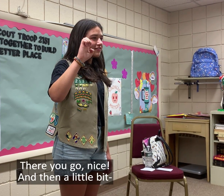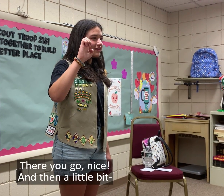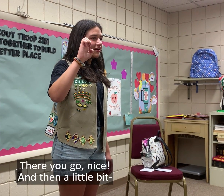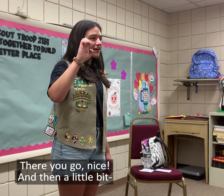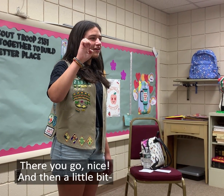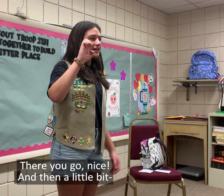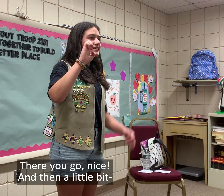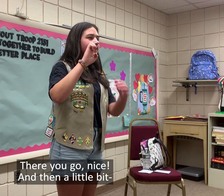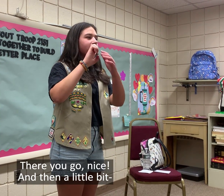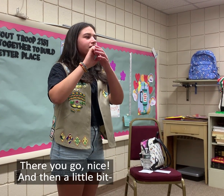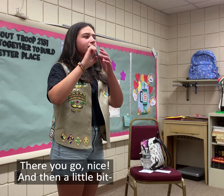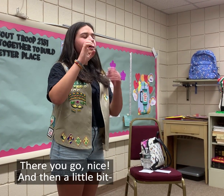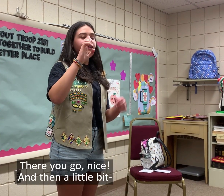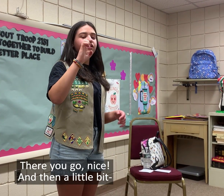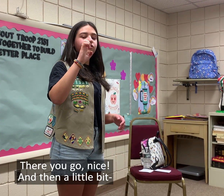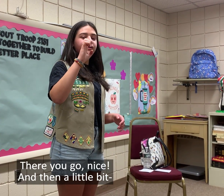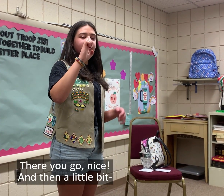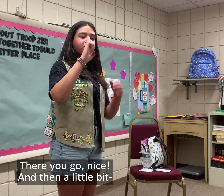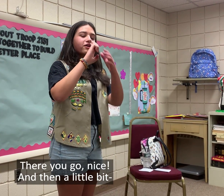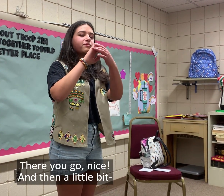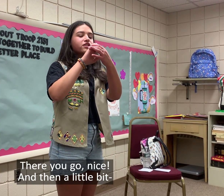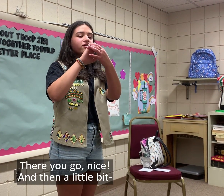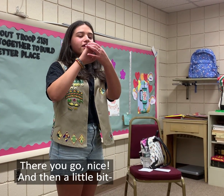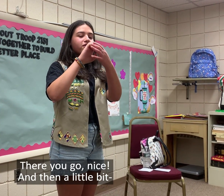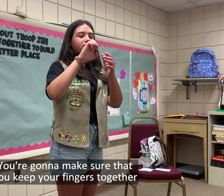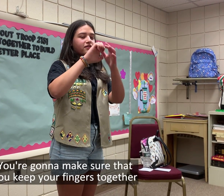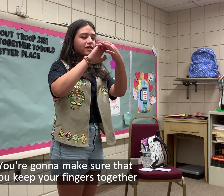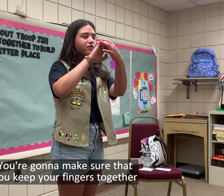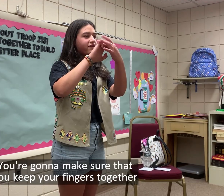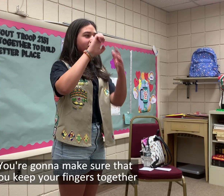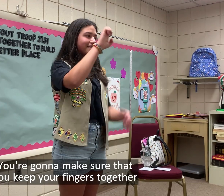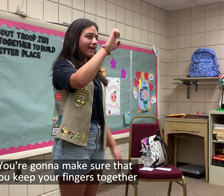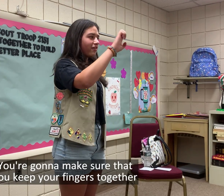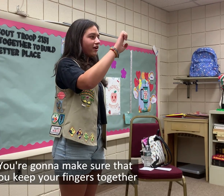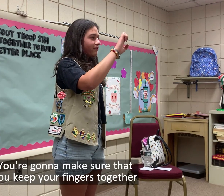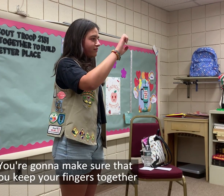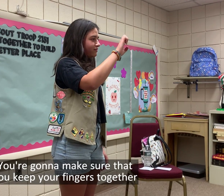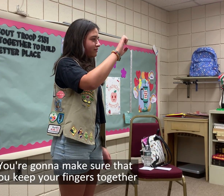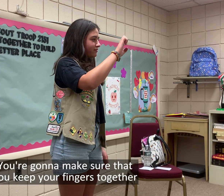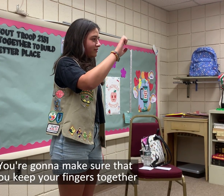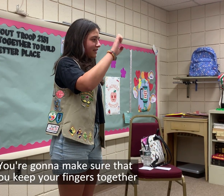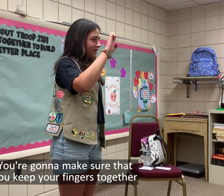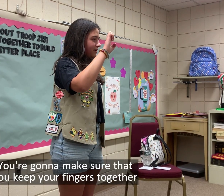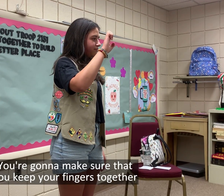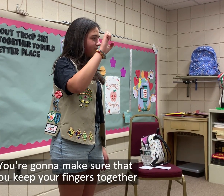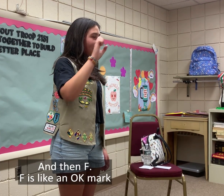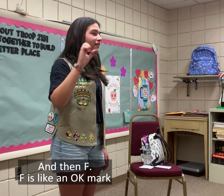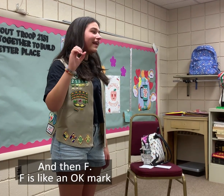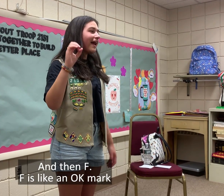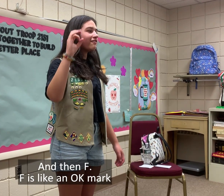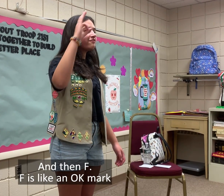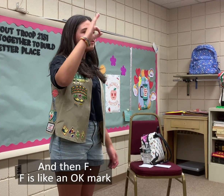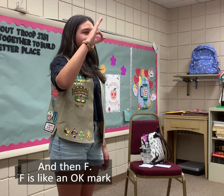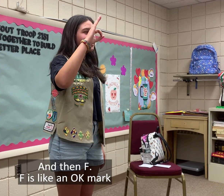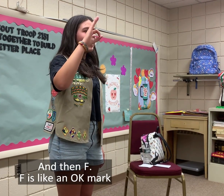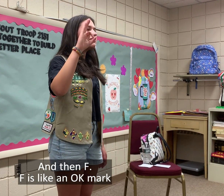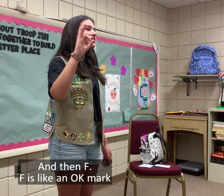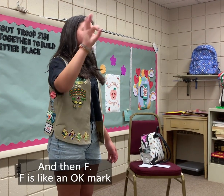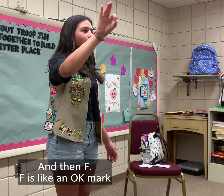There you go, nice. And then a little bit, you're going to make sure that you keep your fingers together. And then F. F is like an okay